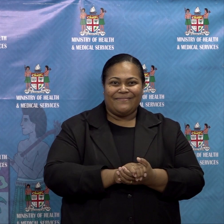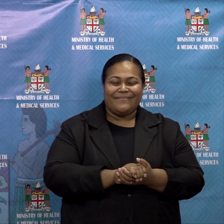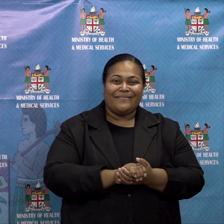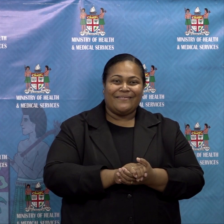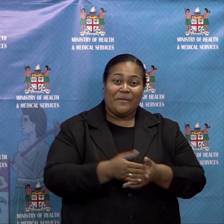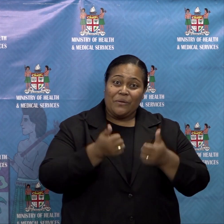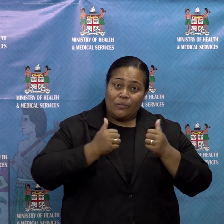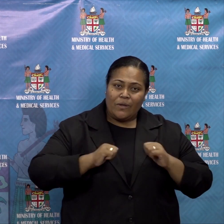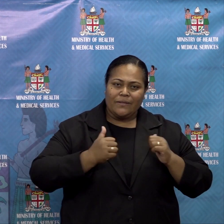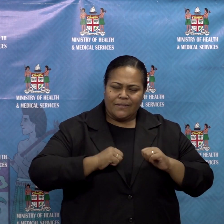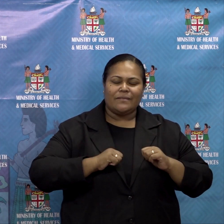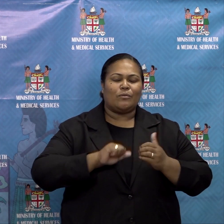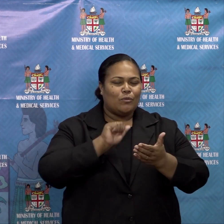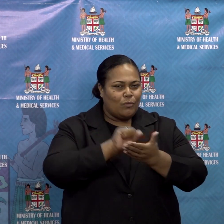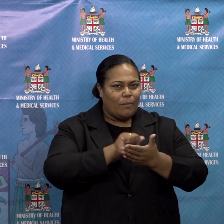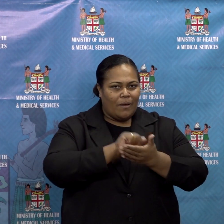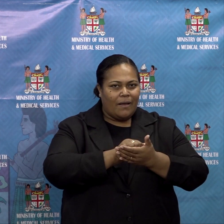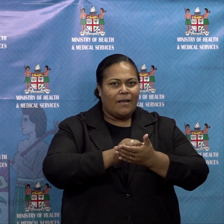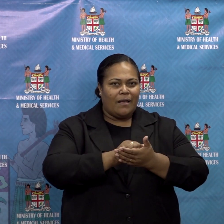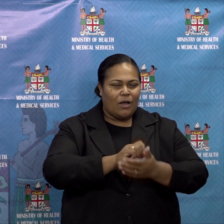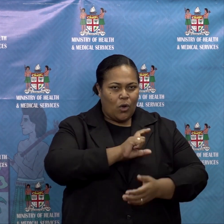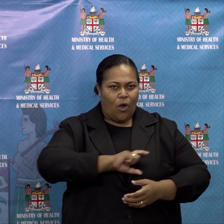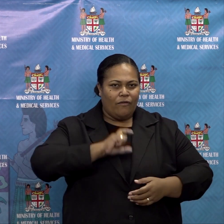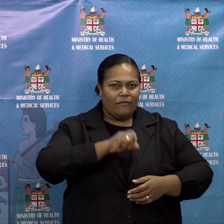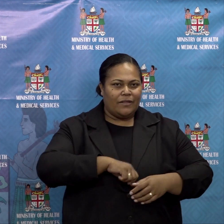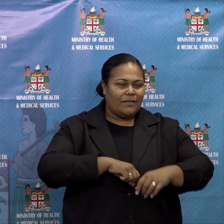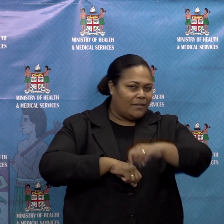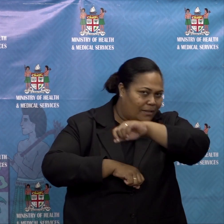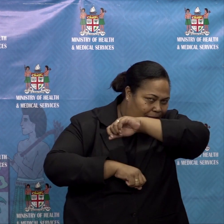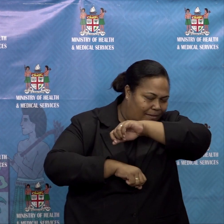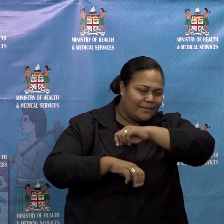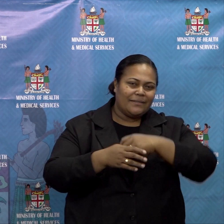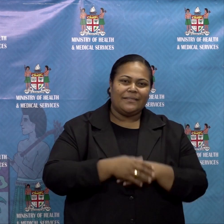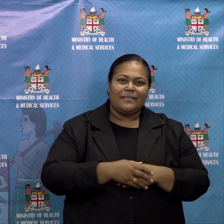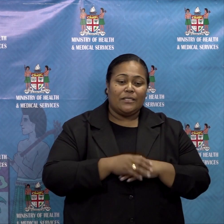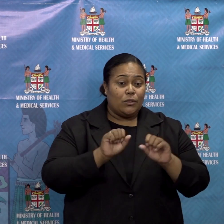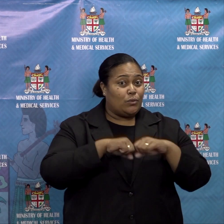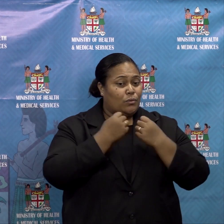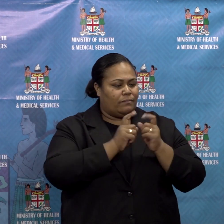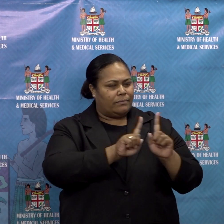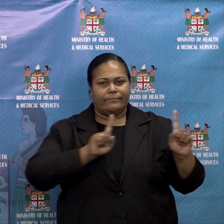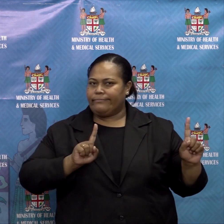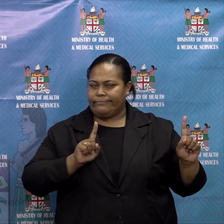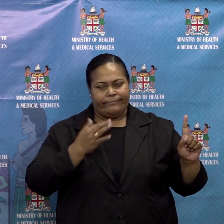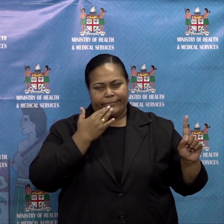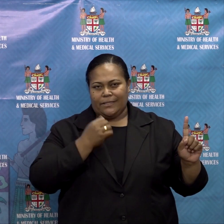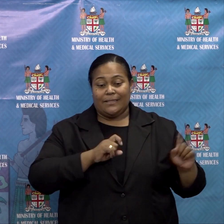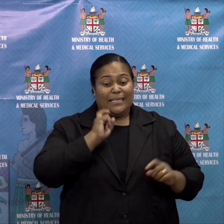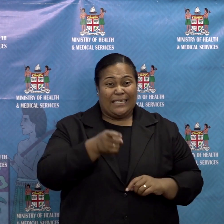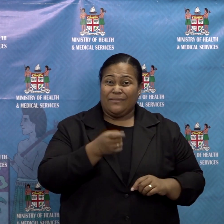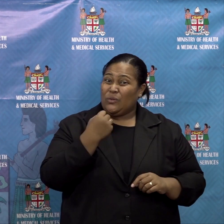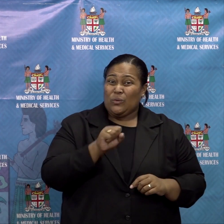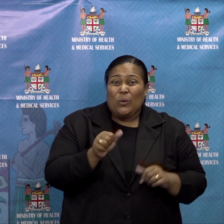practice correct cough and sneeze etiquette, maintain social distancing, and stay at home if you don't have a good